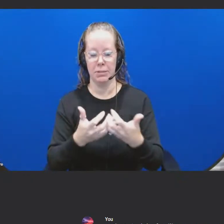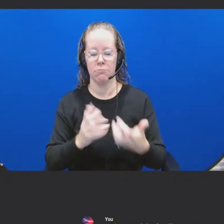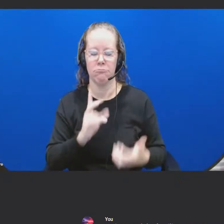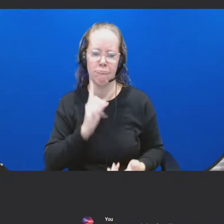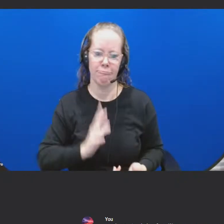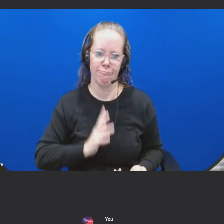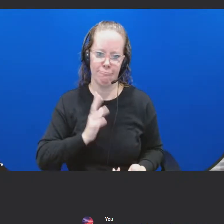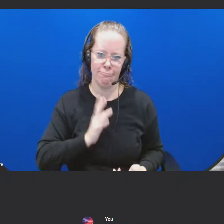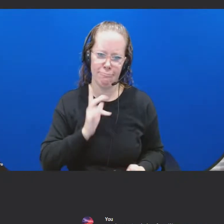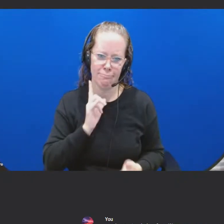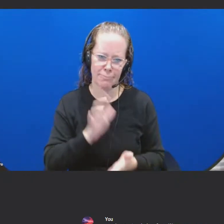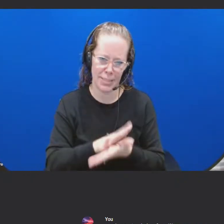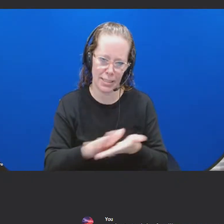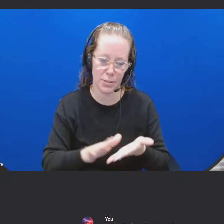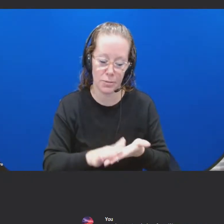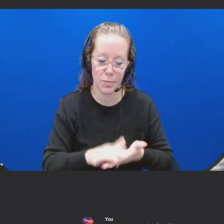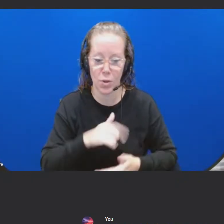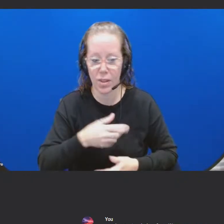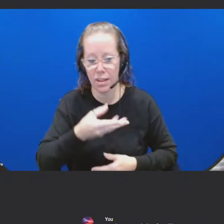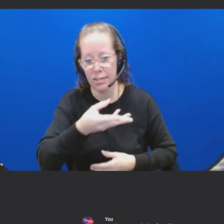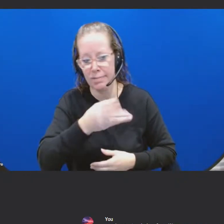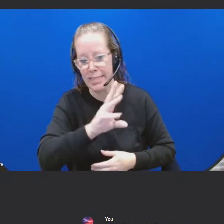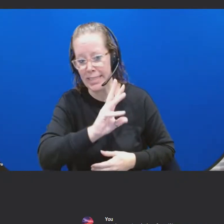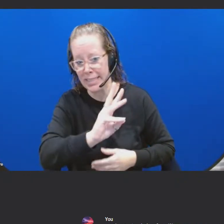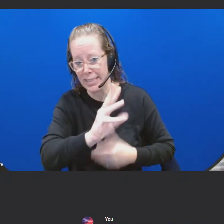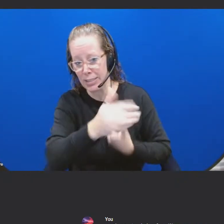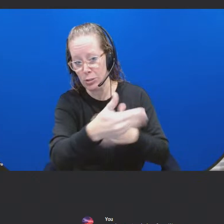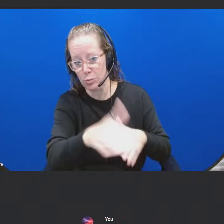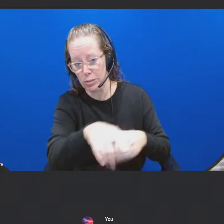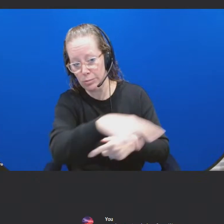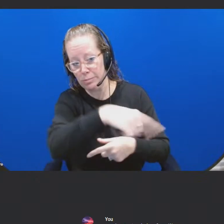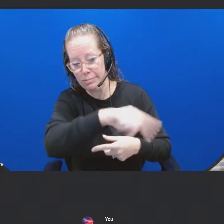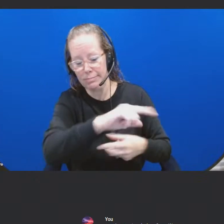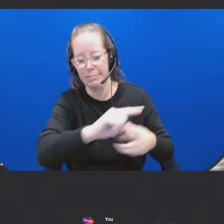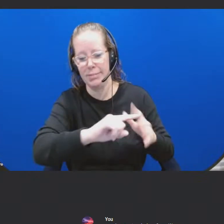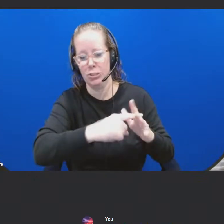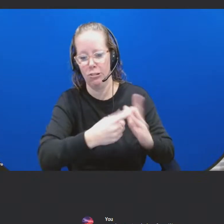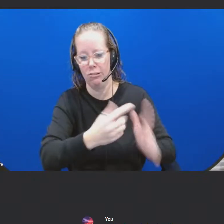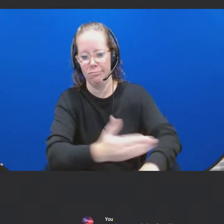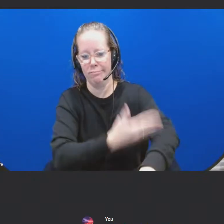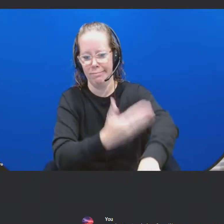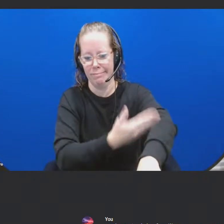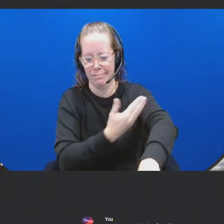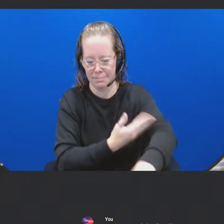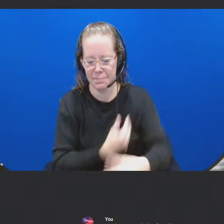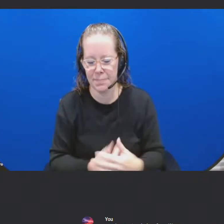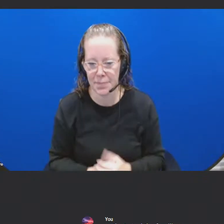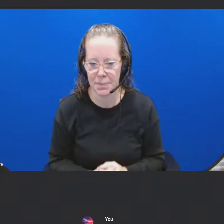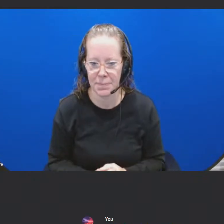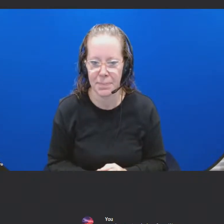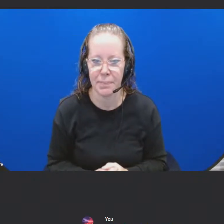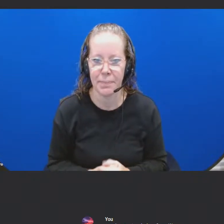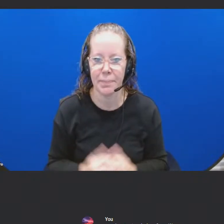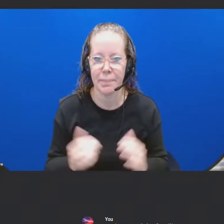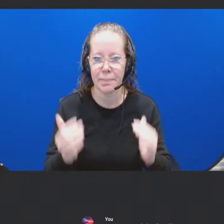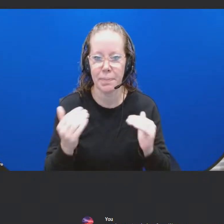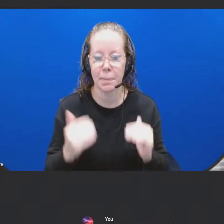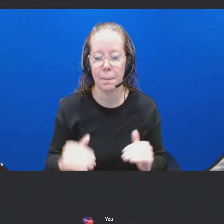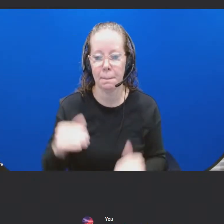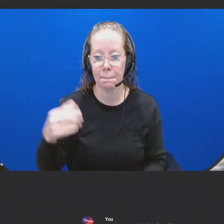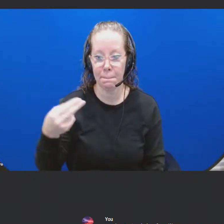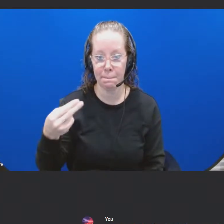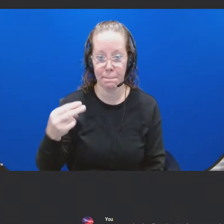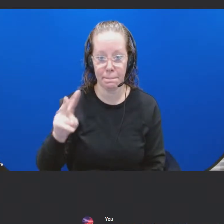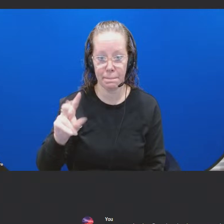those 6 rooms, that's a beginning for us. Just an update on our HVAC system and for the